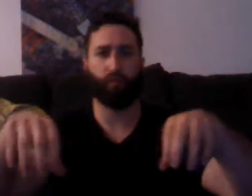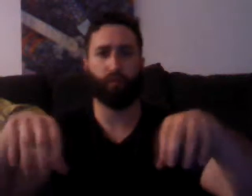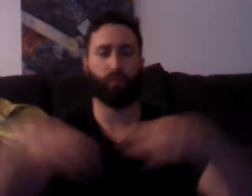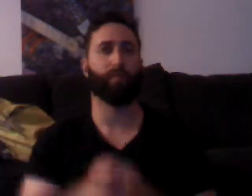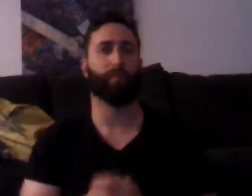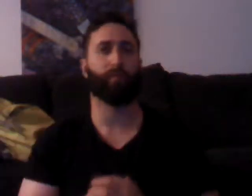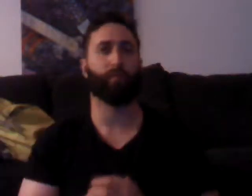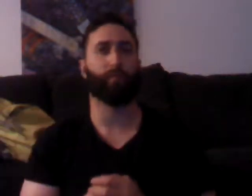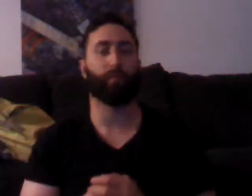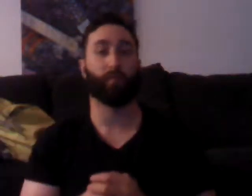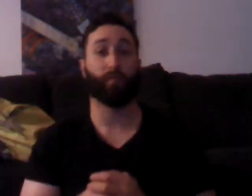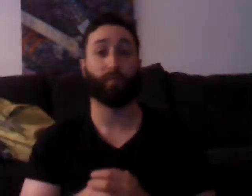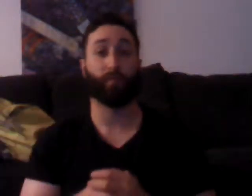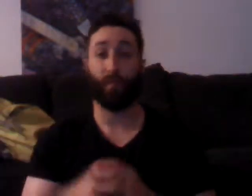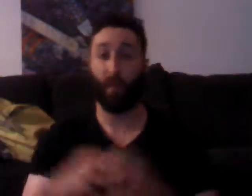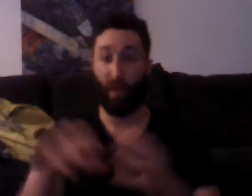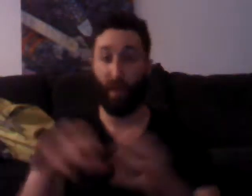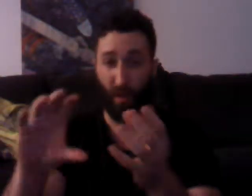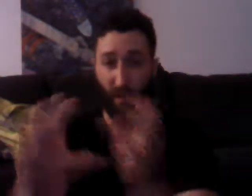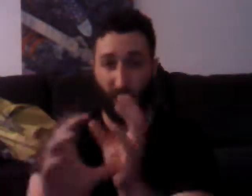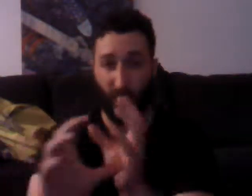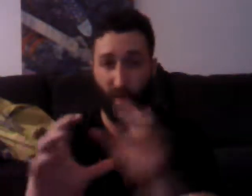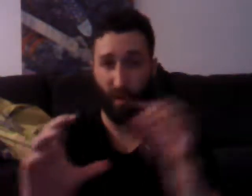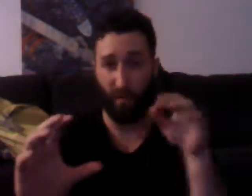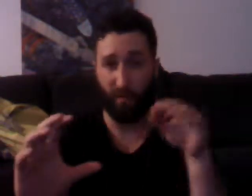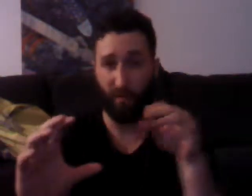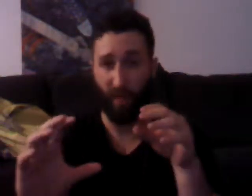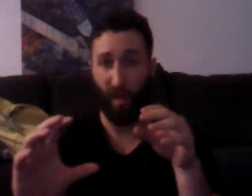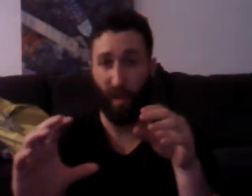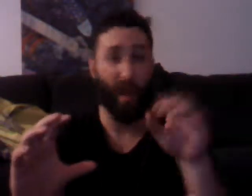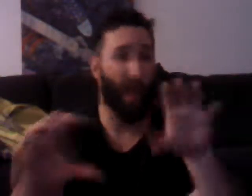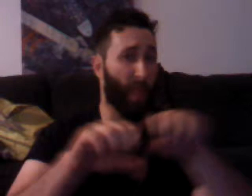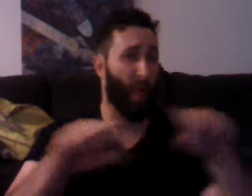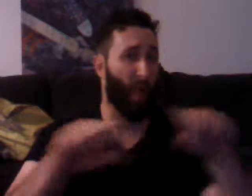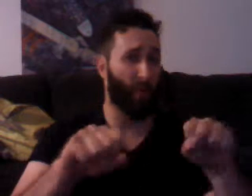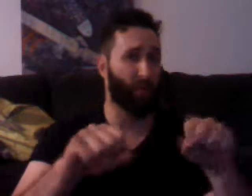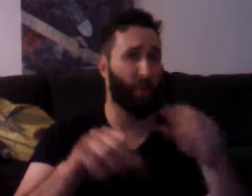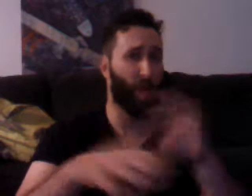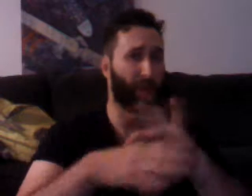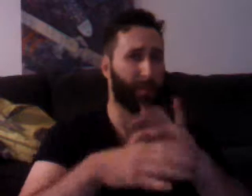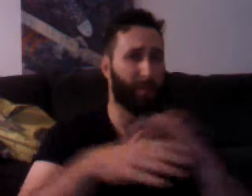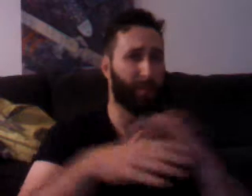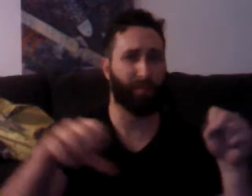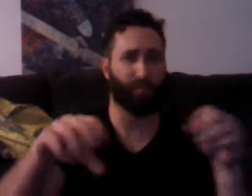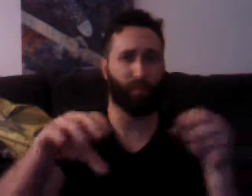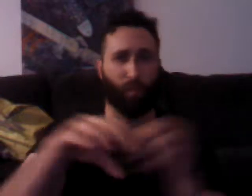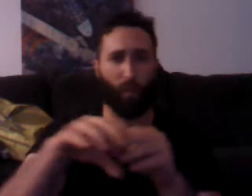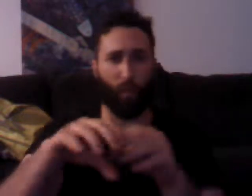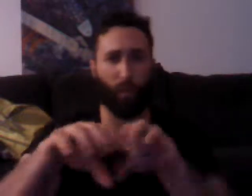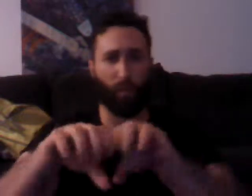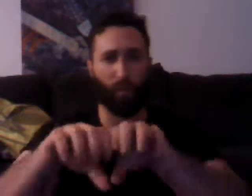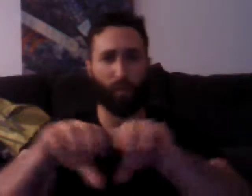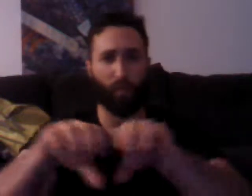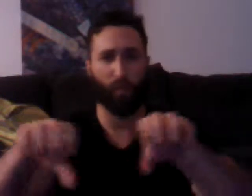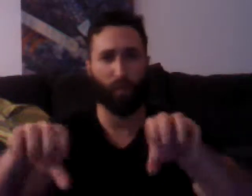It pumps the meat puree into these casings, twisting it every 5 1/4 inches, the length of one hot dog. It takes